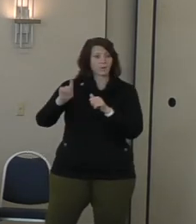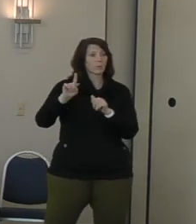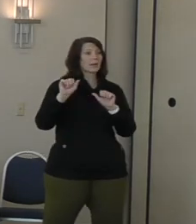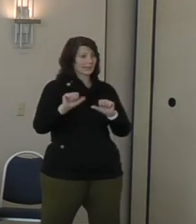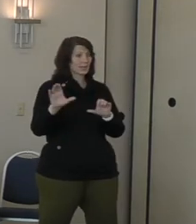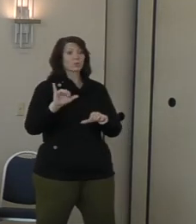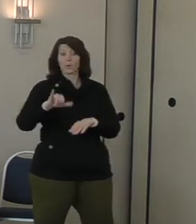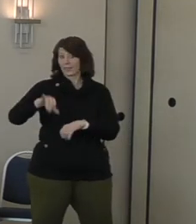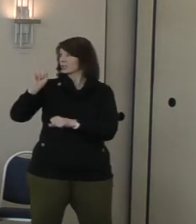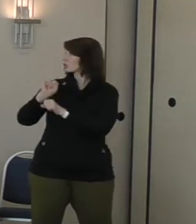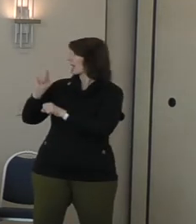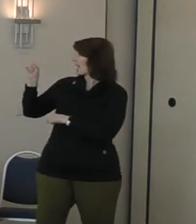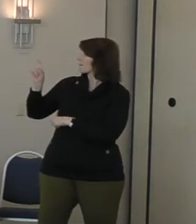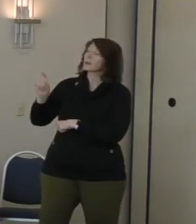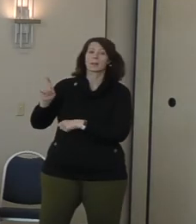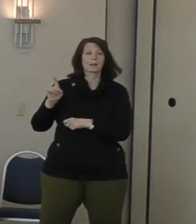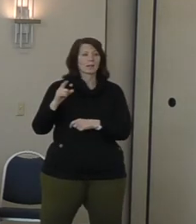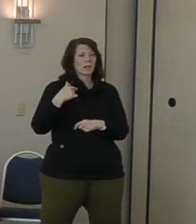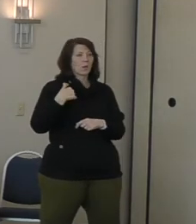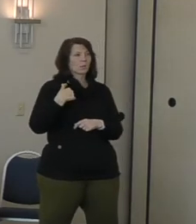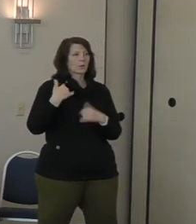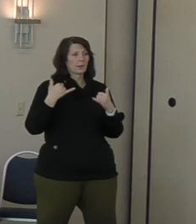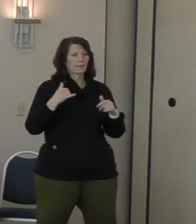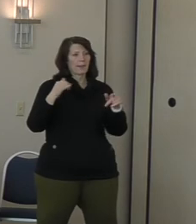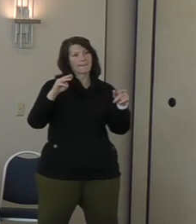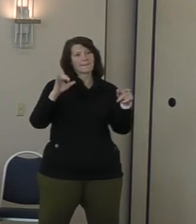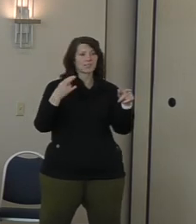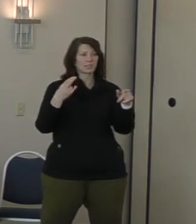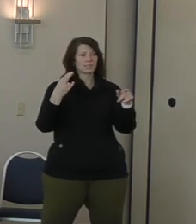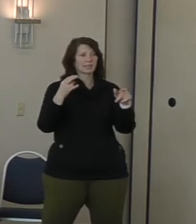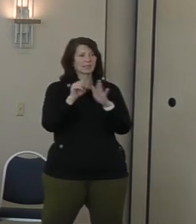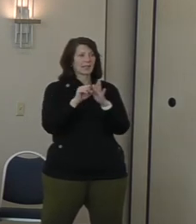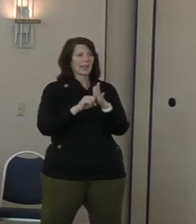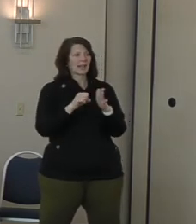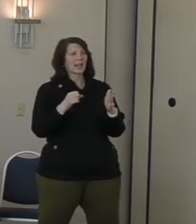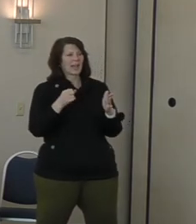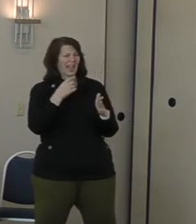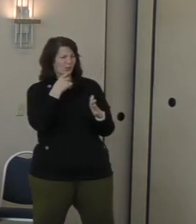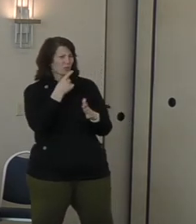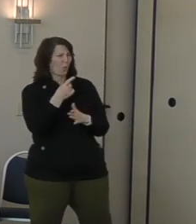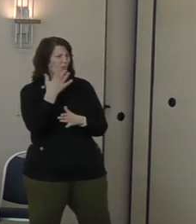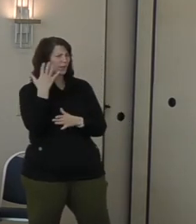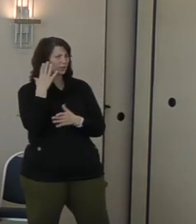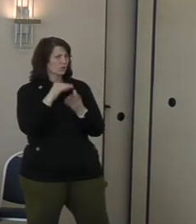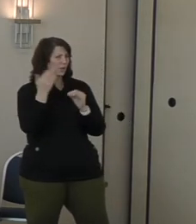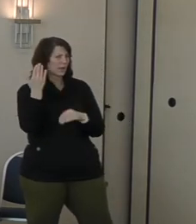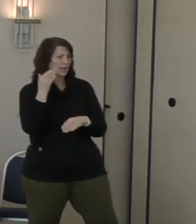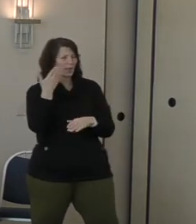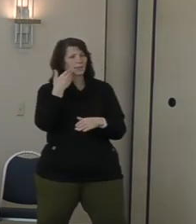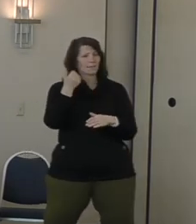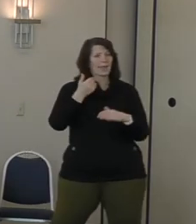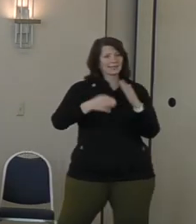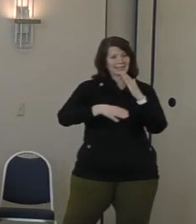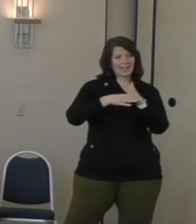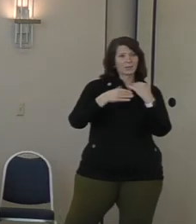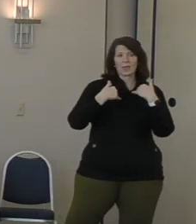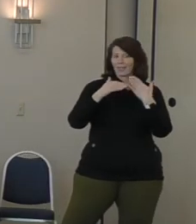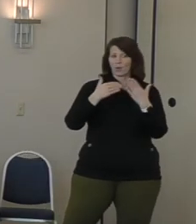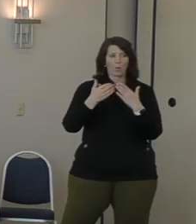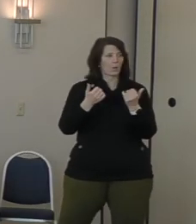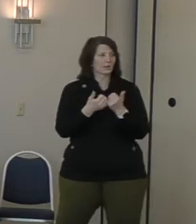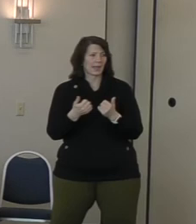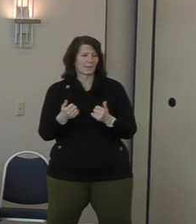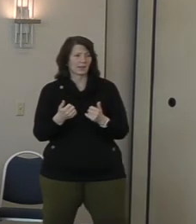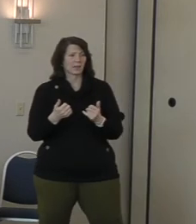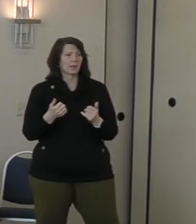My team played, when I was coaching IU this fall, we played Michigan State. I think I told the story last night, so sorry if you heard it, right? The best kick we had in that entire game, our loose